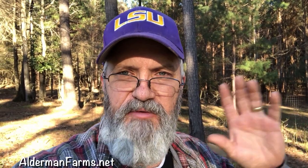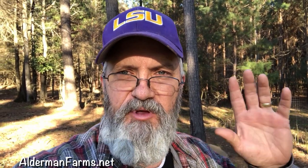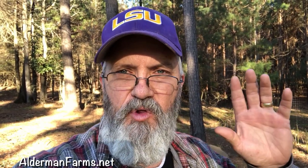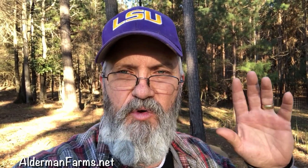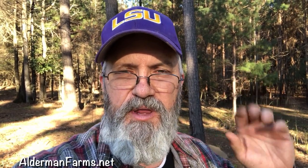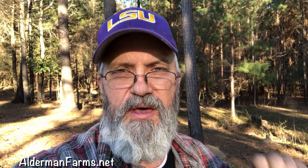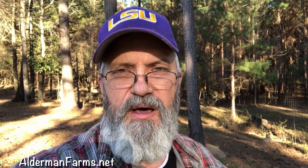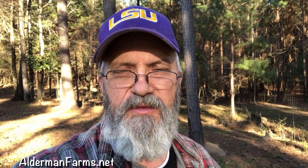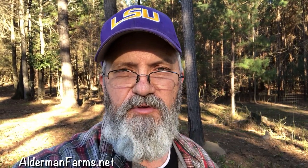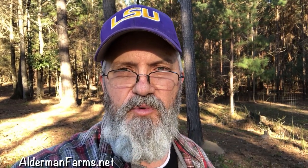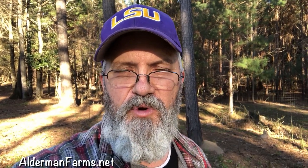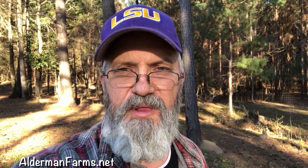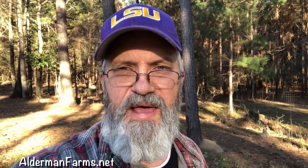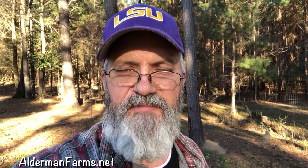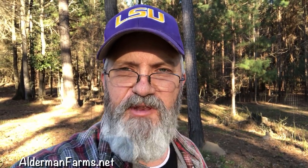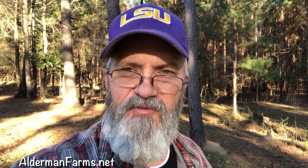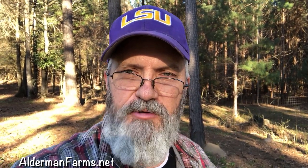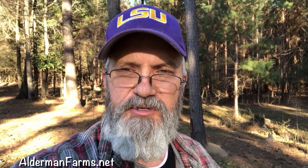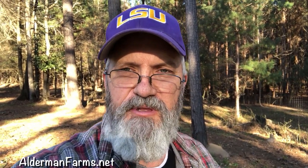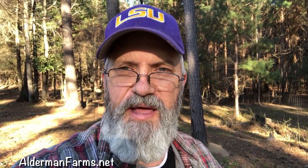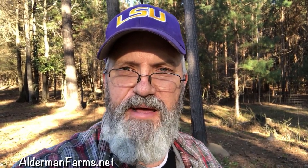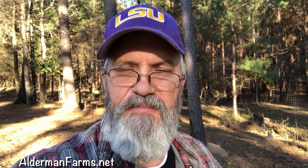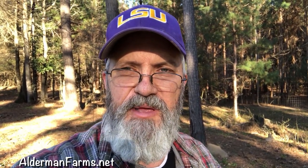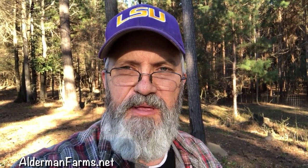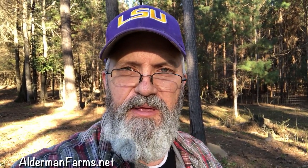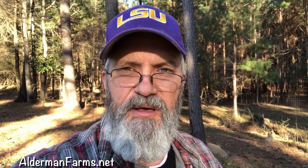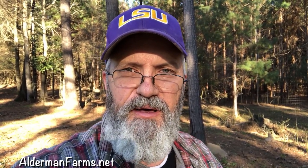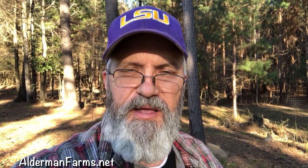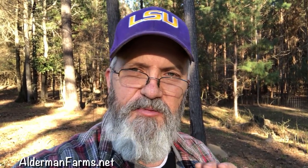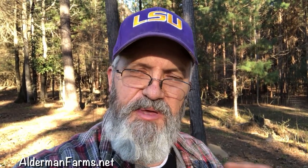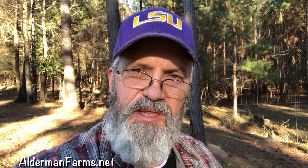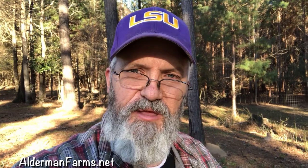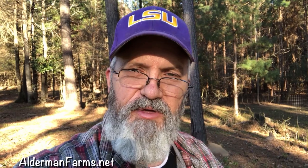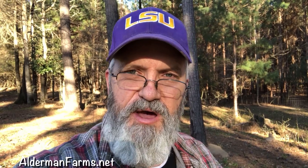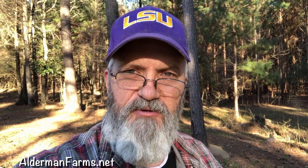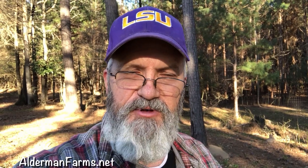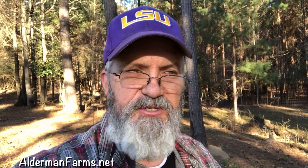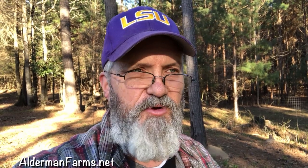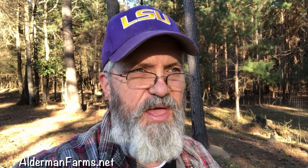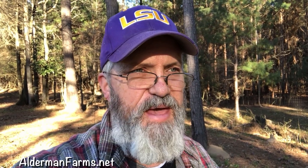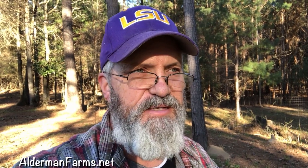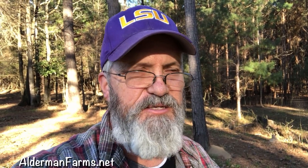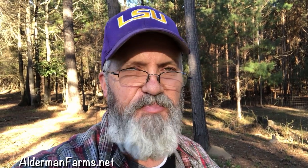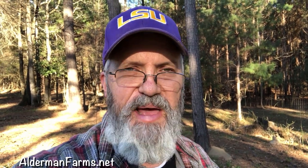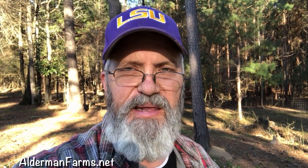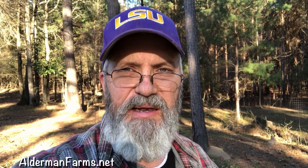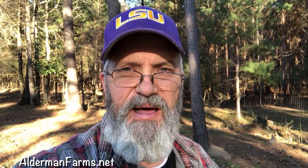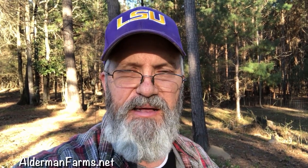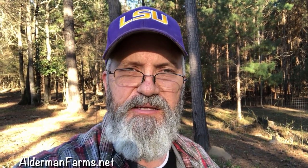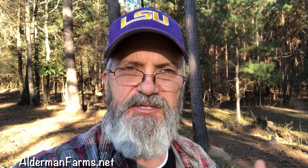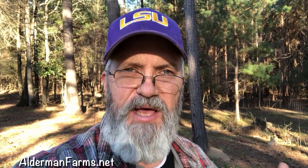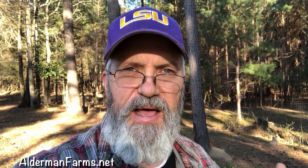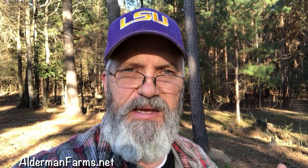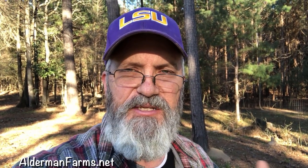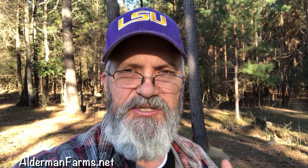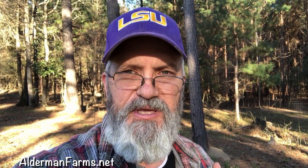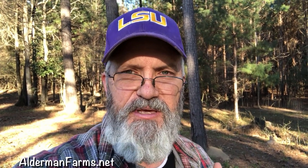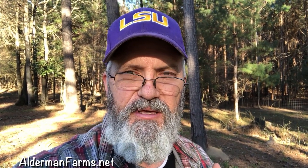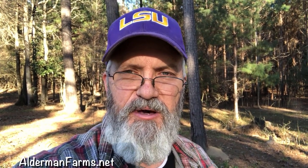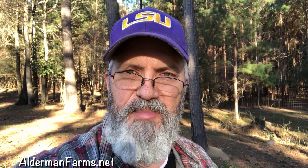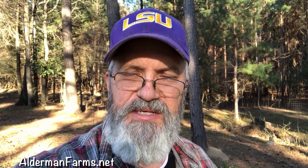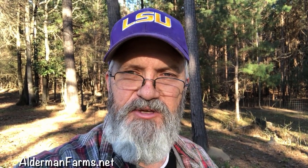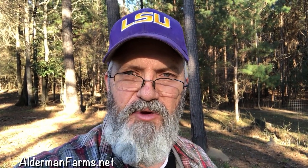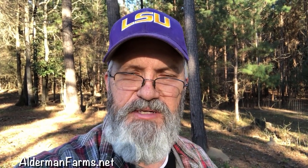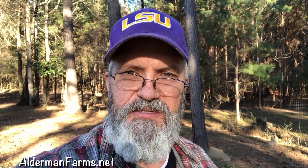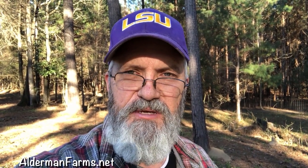by giving glory to God, so he wanted to have a devotional time at the beginning of the conference. So he asked Patty and I to sign and